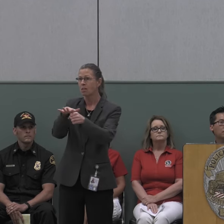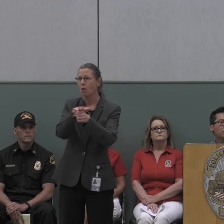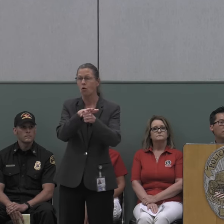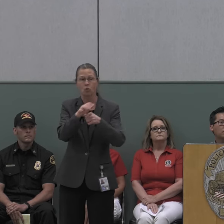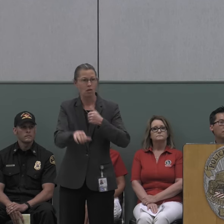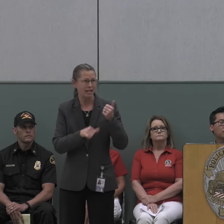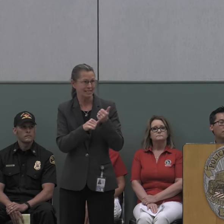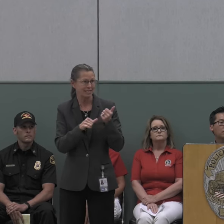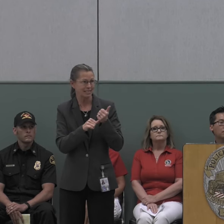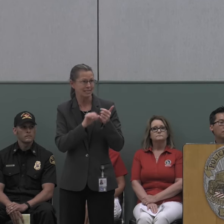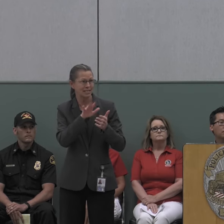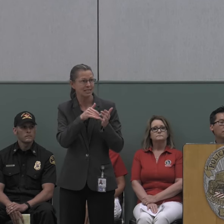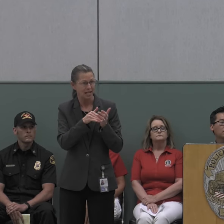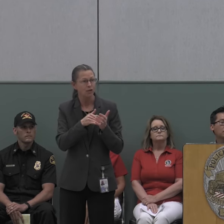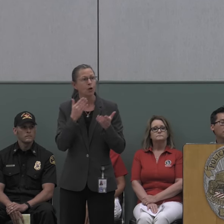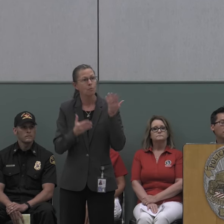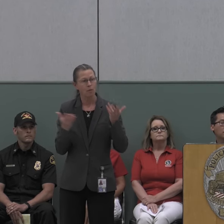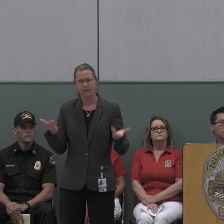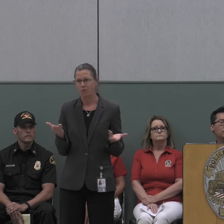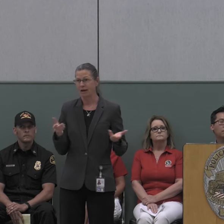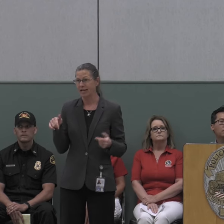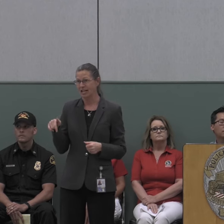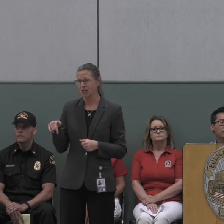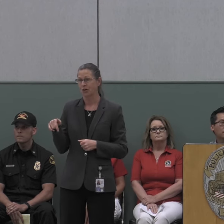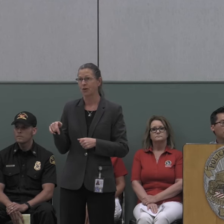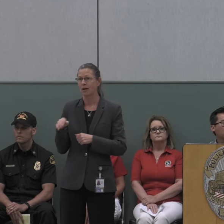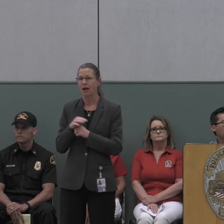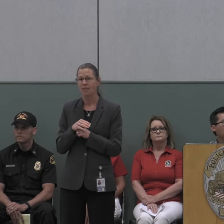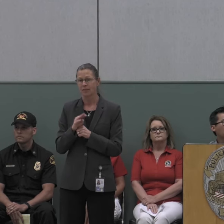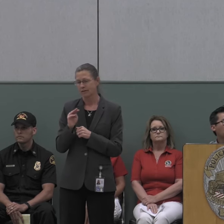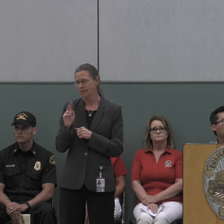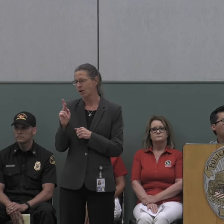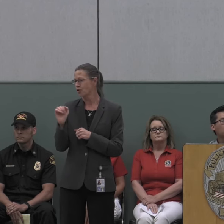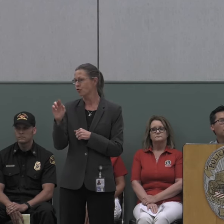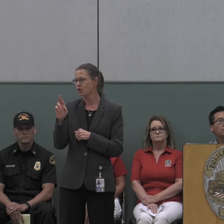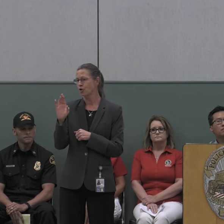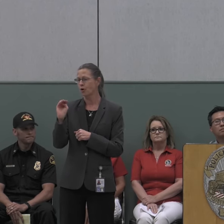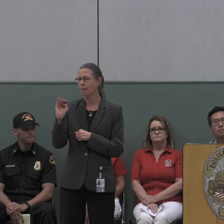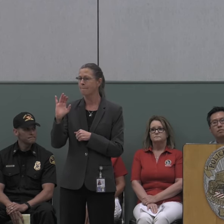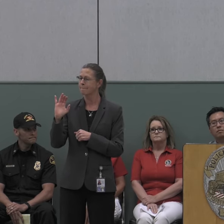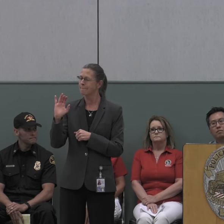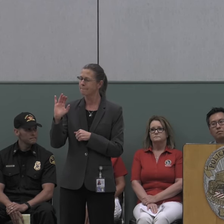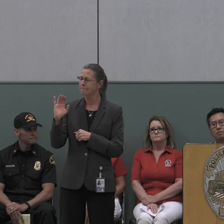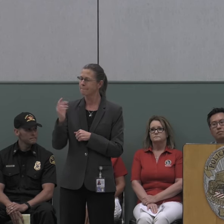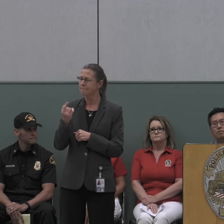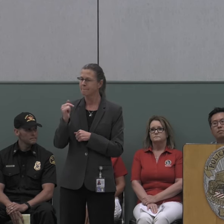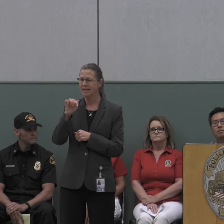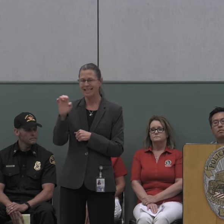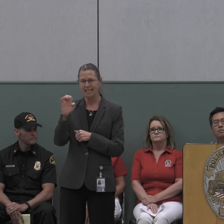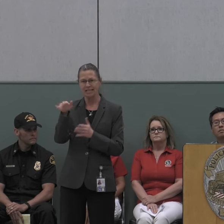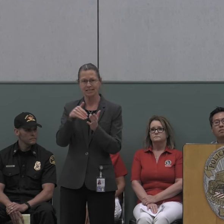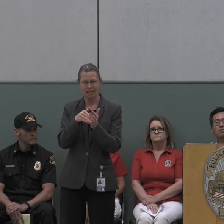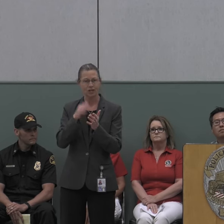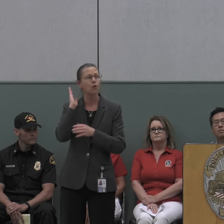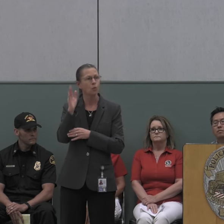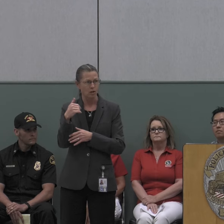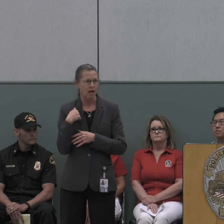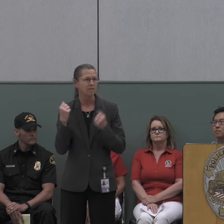right here at the Kerr-McGee Center. And that will have several groups in there available to